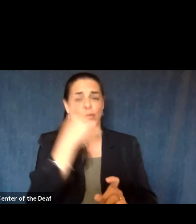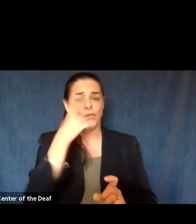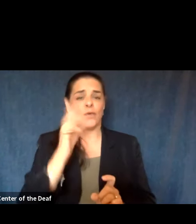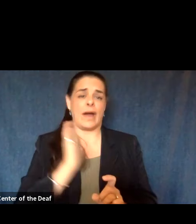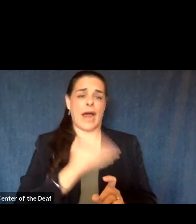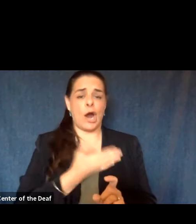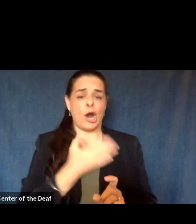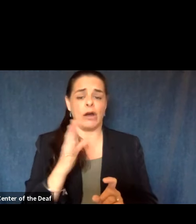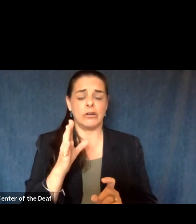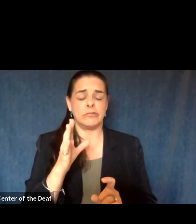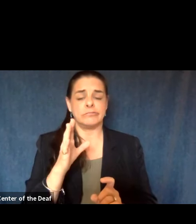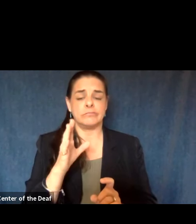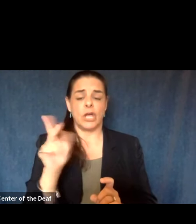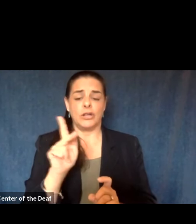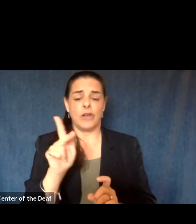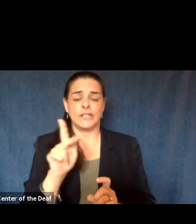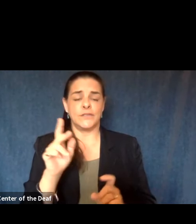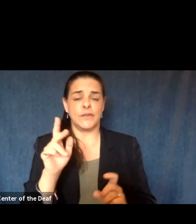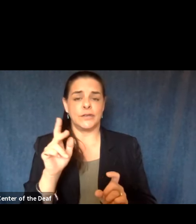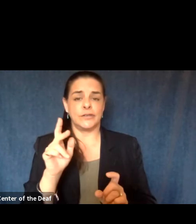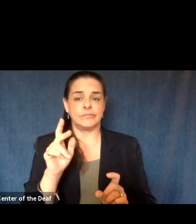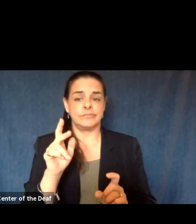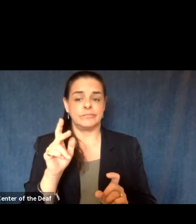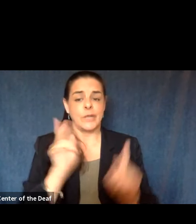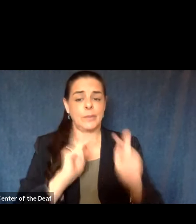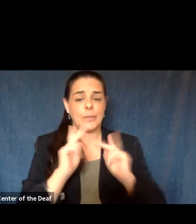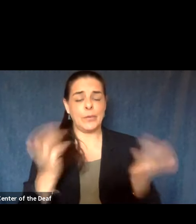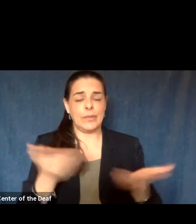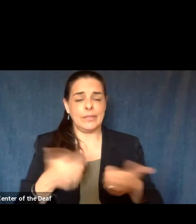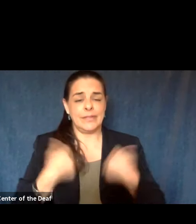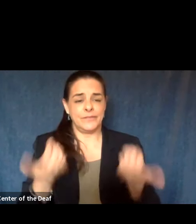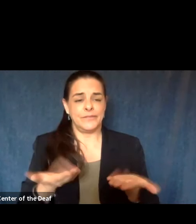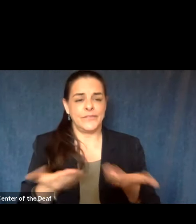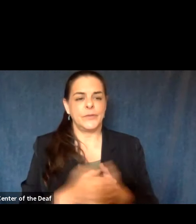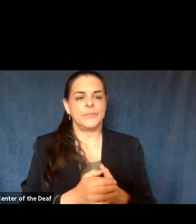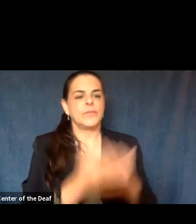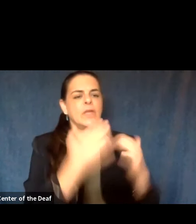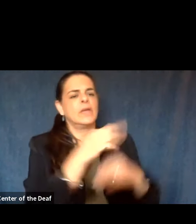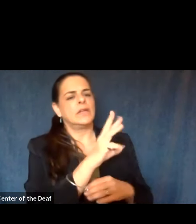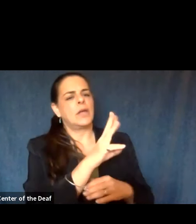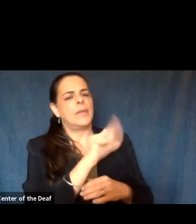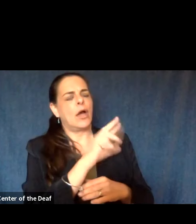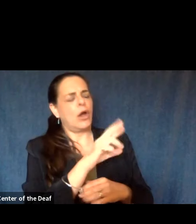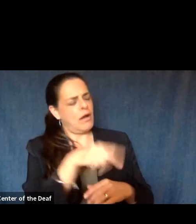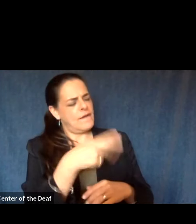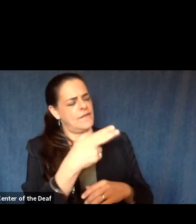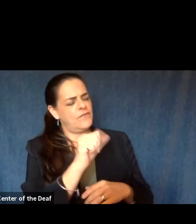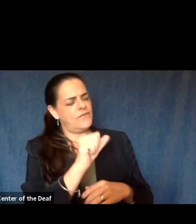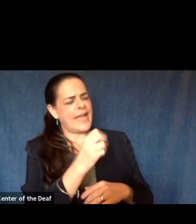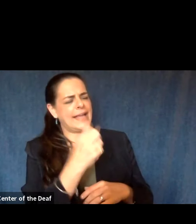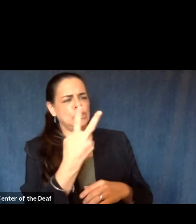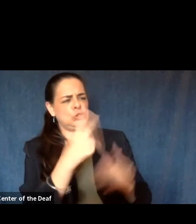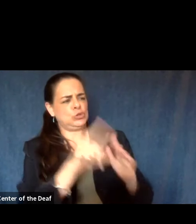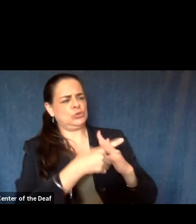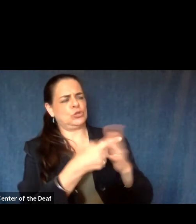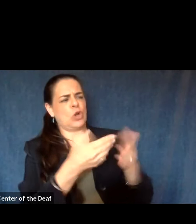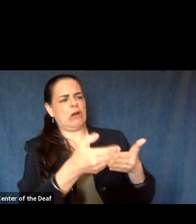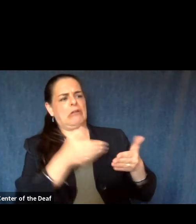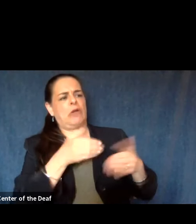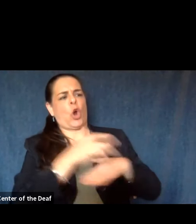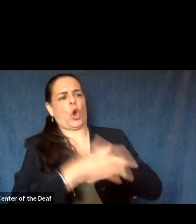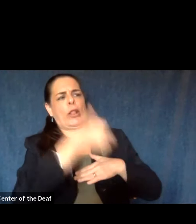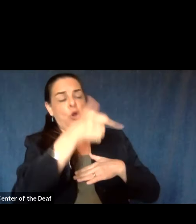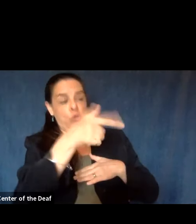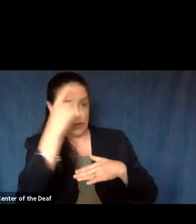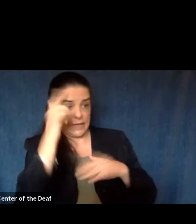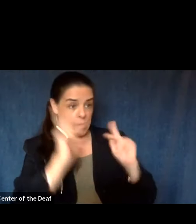county residents. From WBIR, phase 2 is coming a little faster than planned. Do you think people will follow the